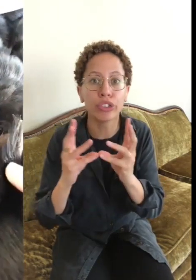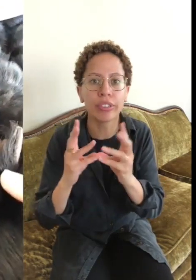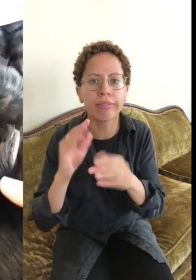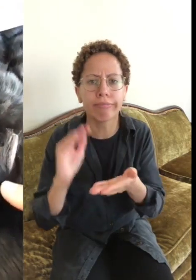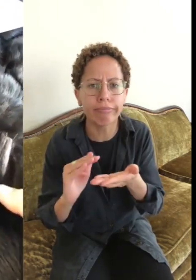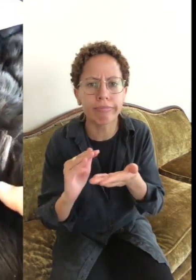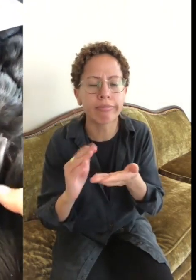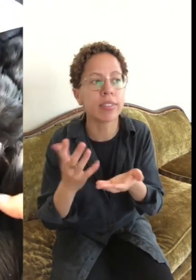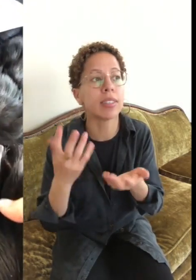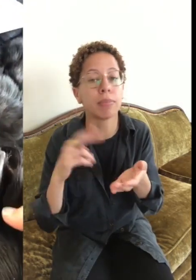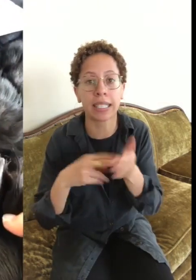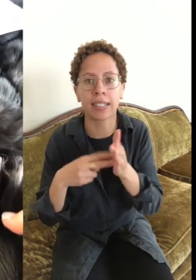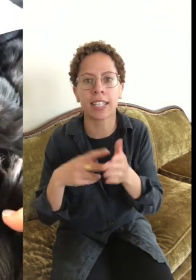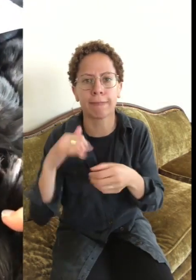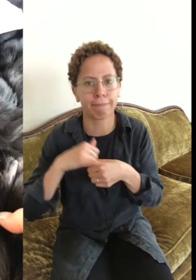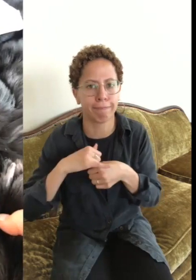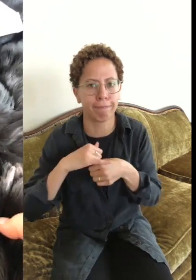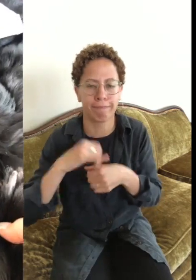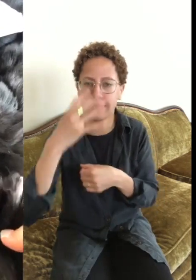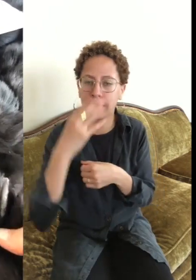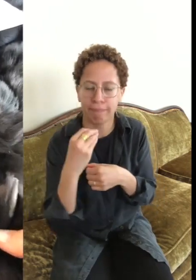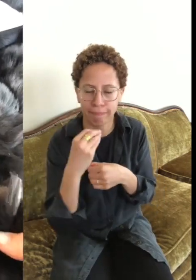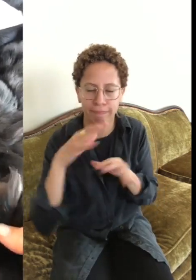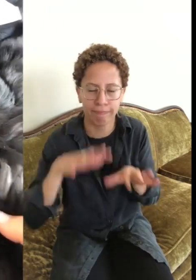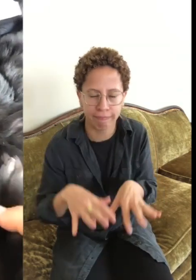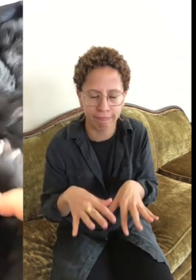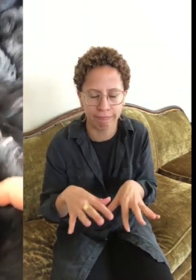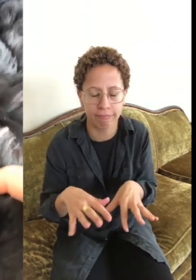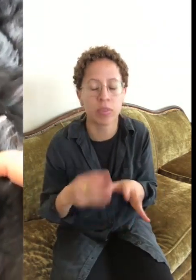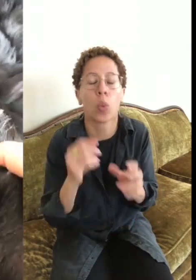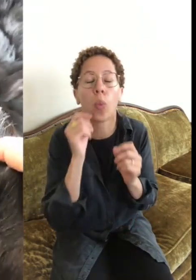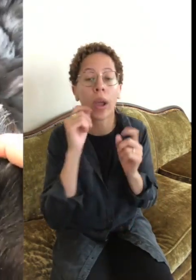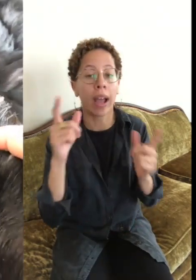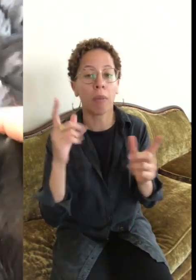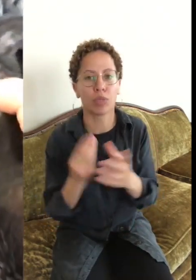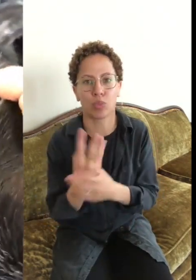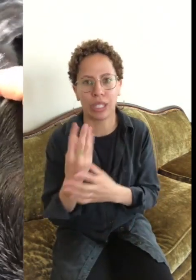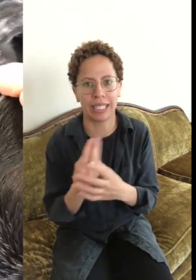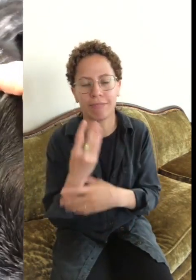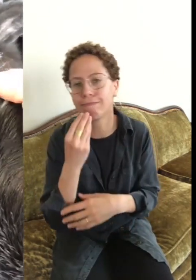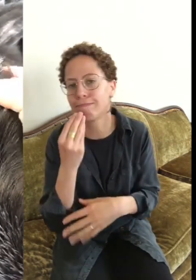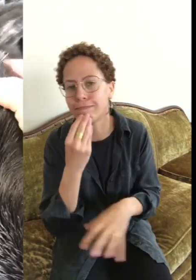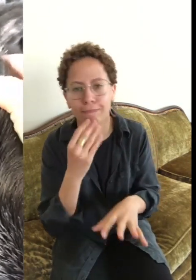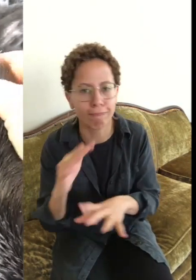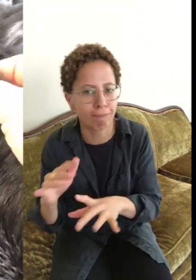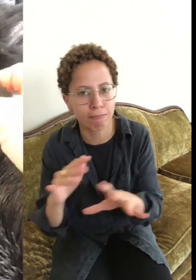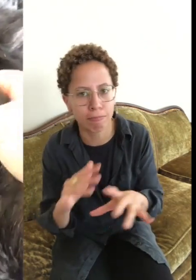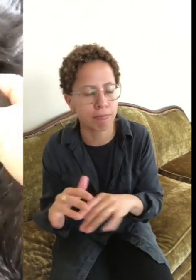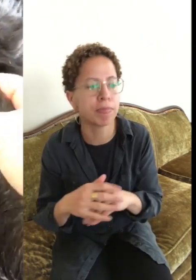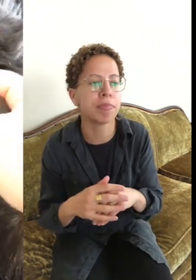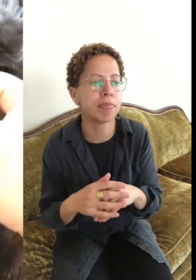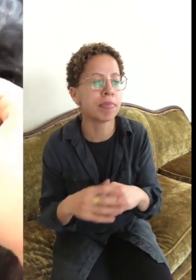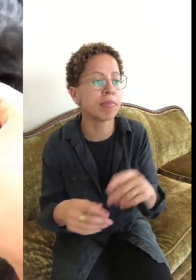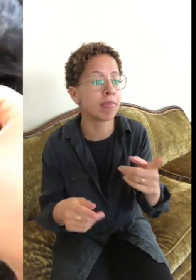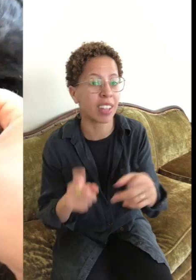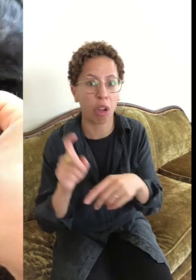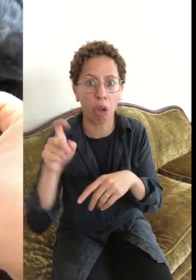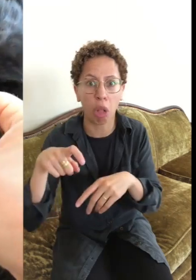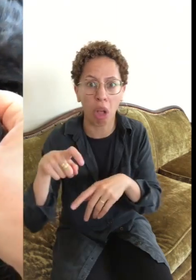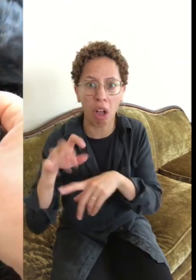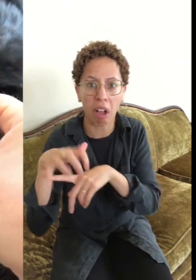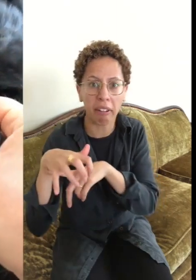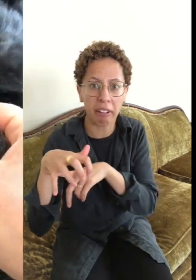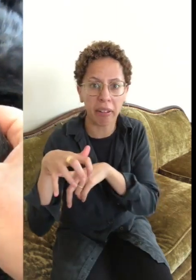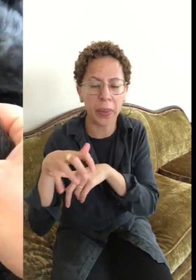just kind of hunkers down and has a sleep and wakes up in the springtime when there's more food. And that is correct as well. Now look at these